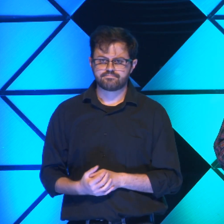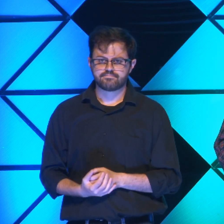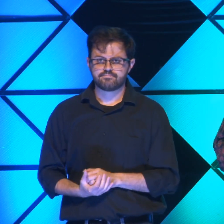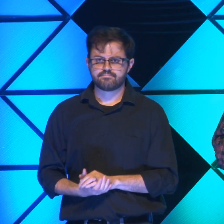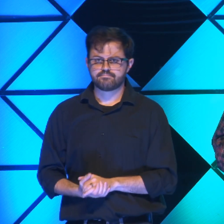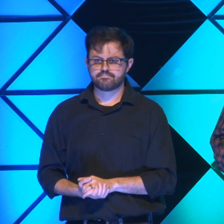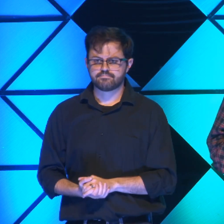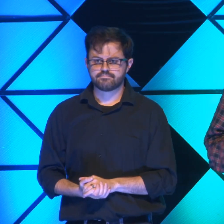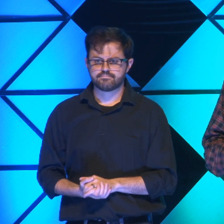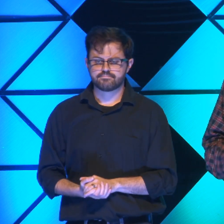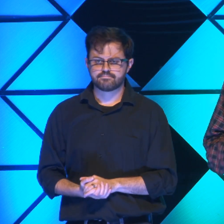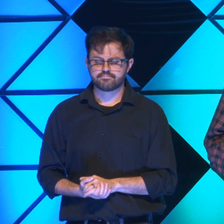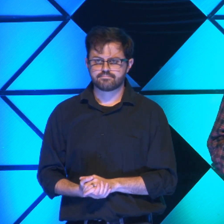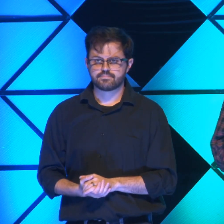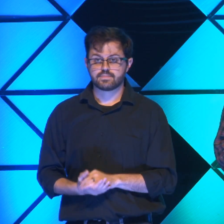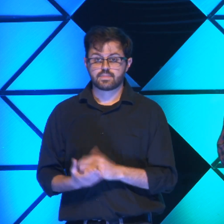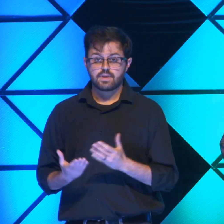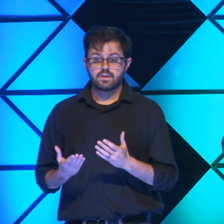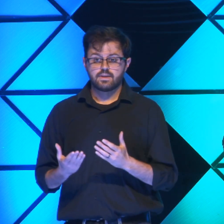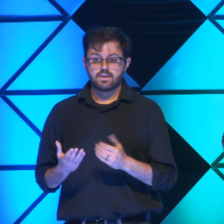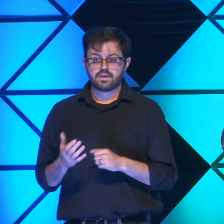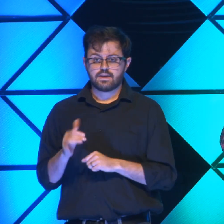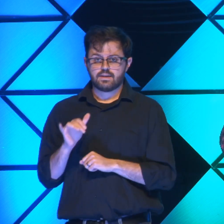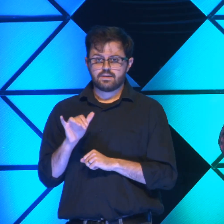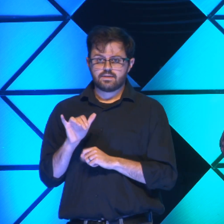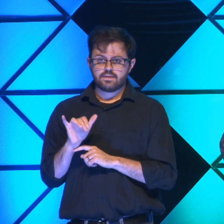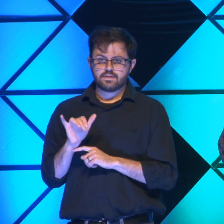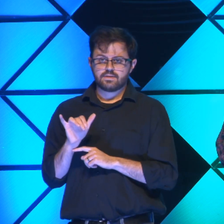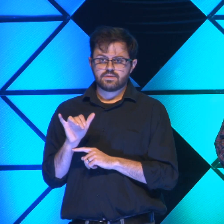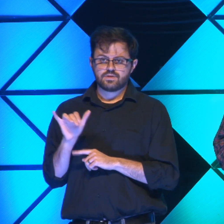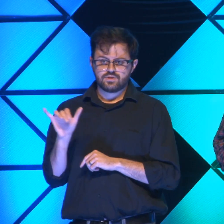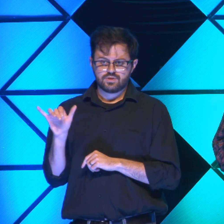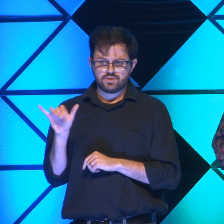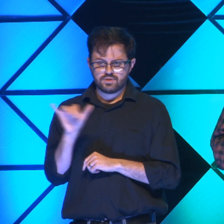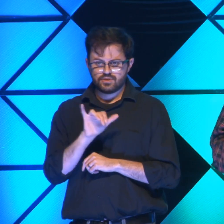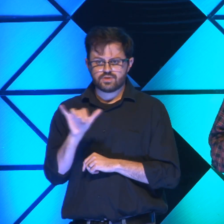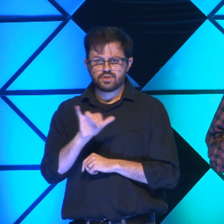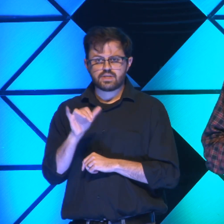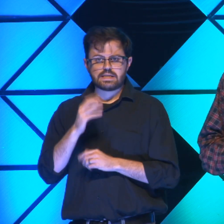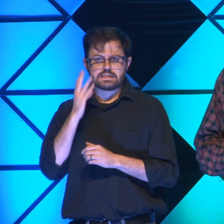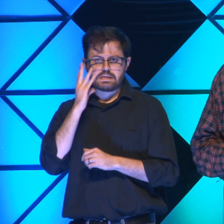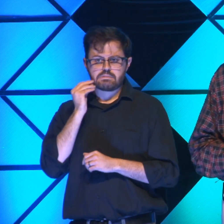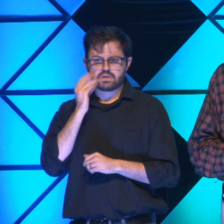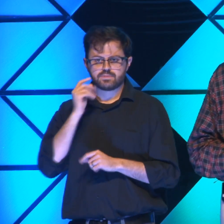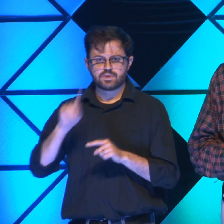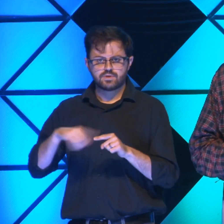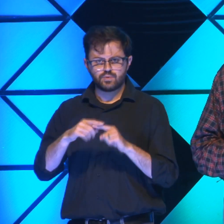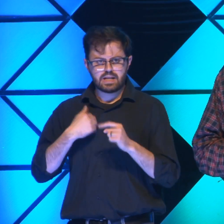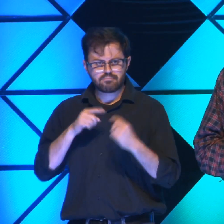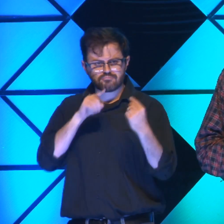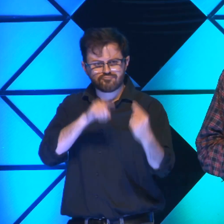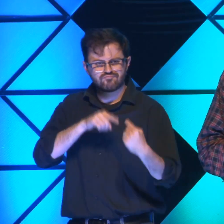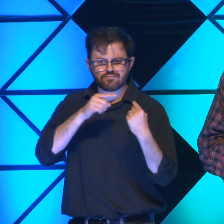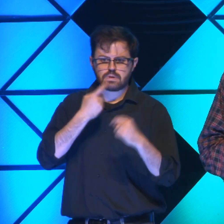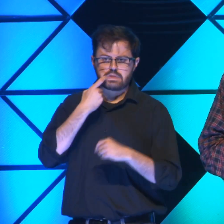I had a similar experience here with people being present on my road of addiction and struggles with mental health.